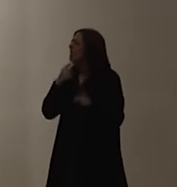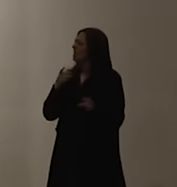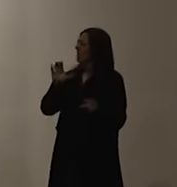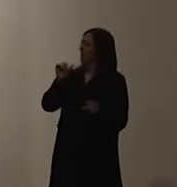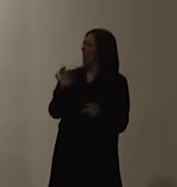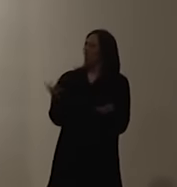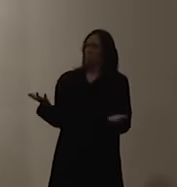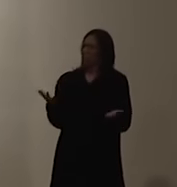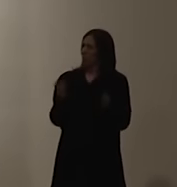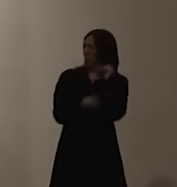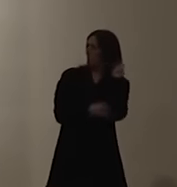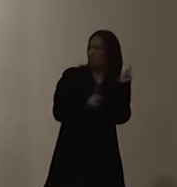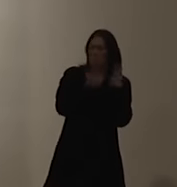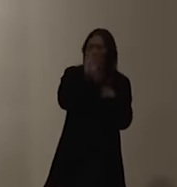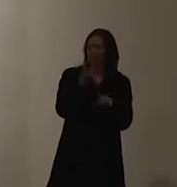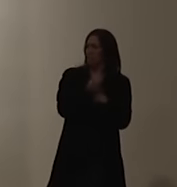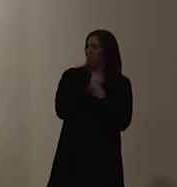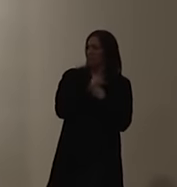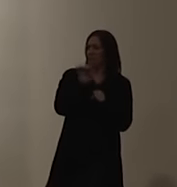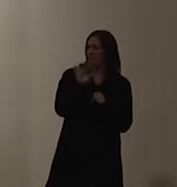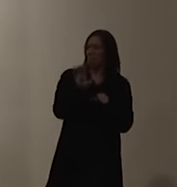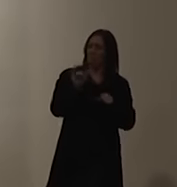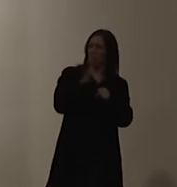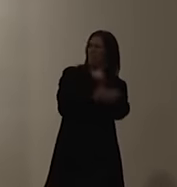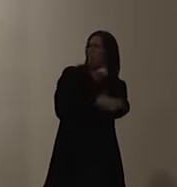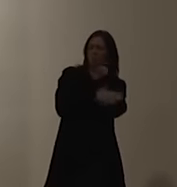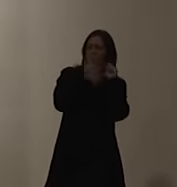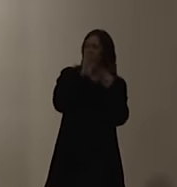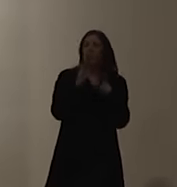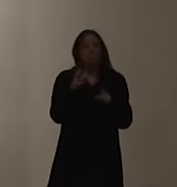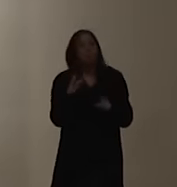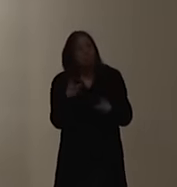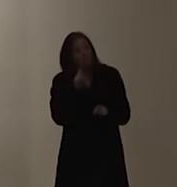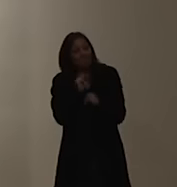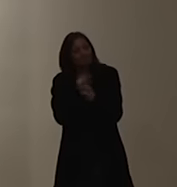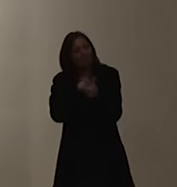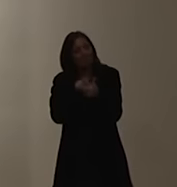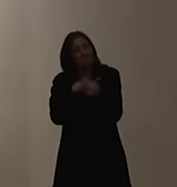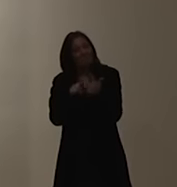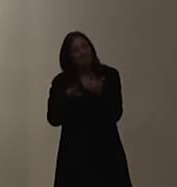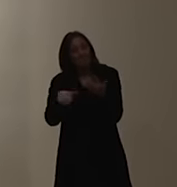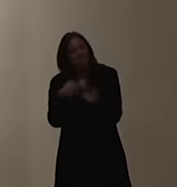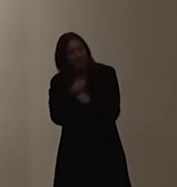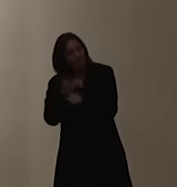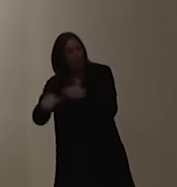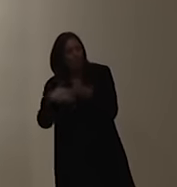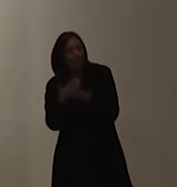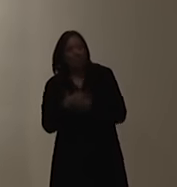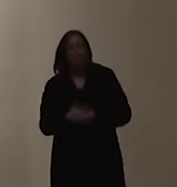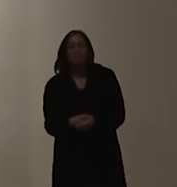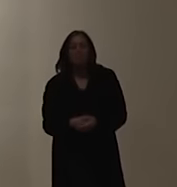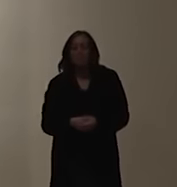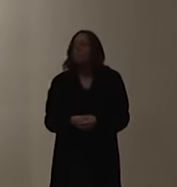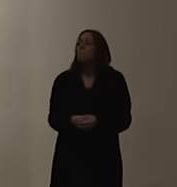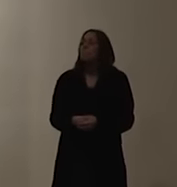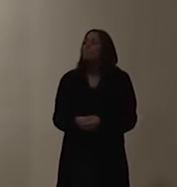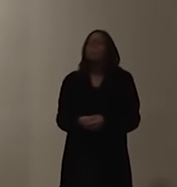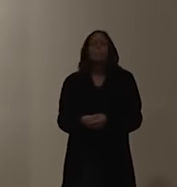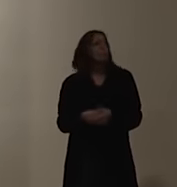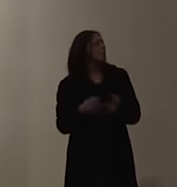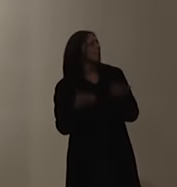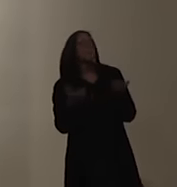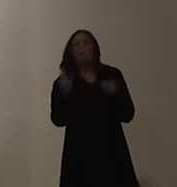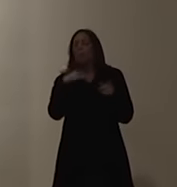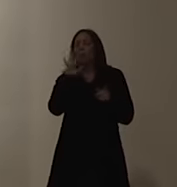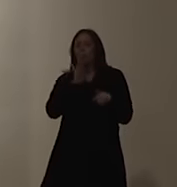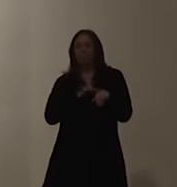Now, staff, stuff, space, and system. Let me zip through this so we have time. It seems to me pretty sad,